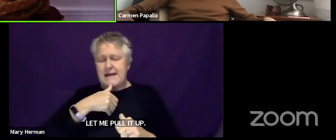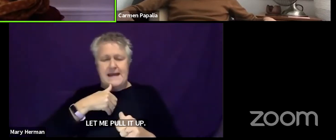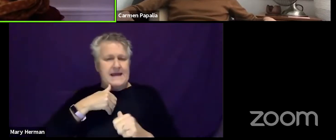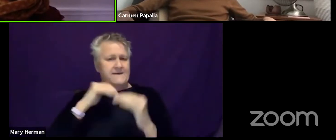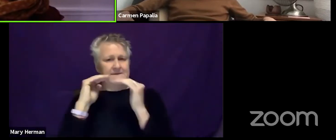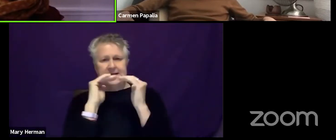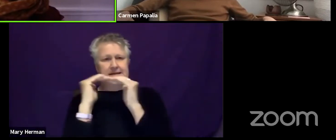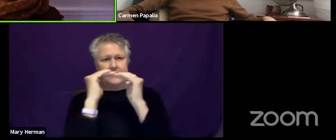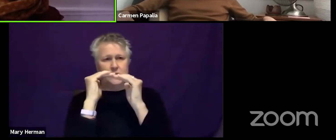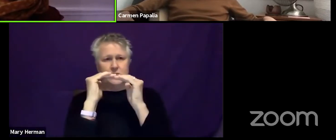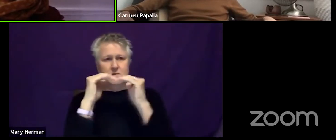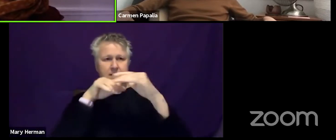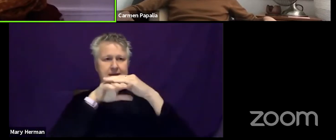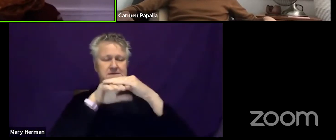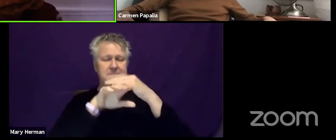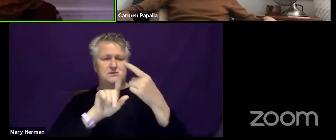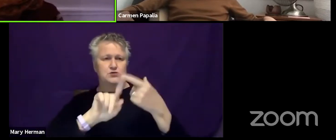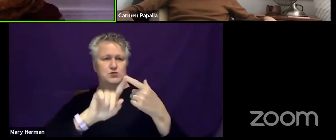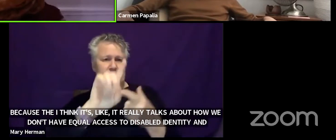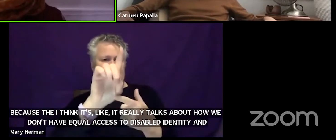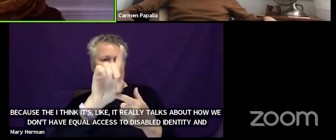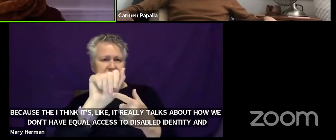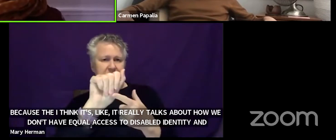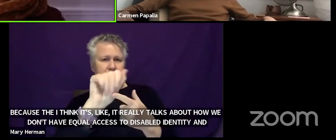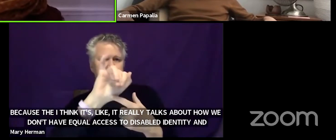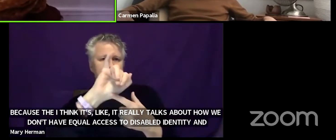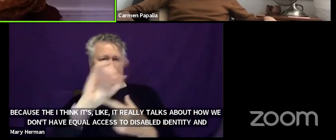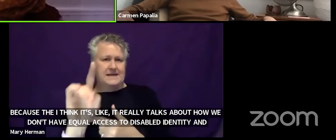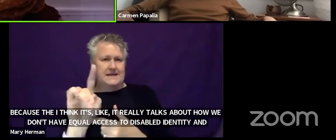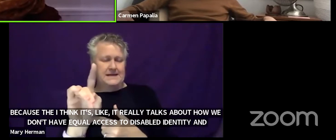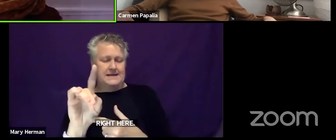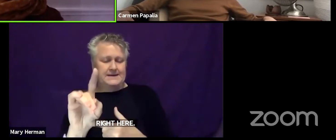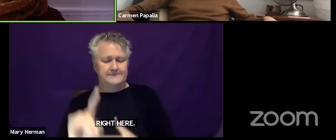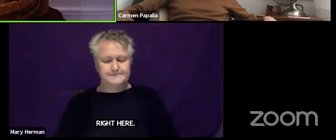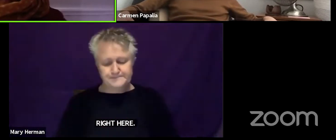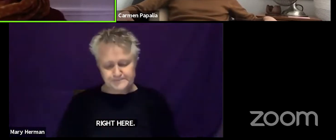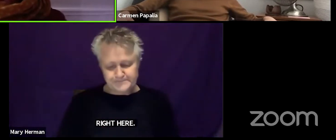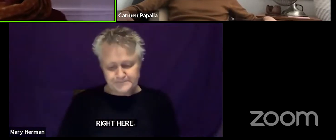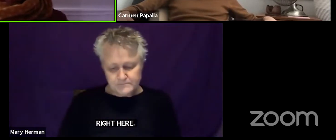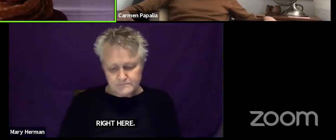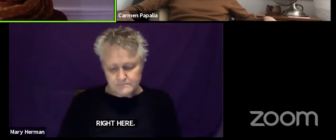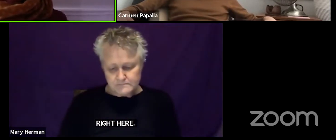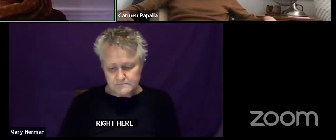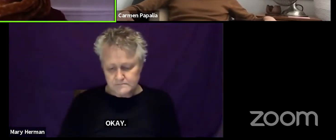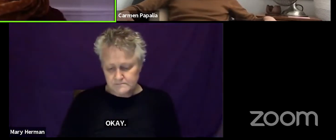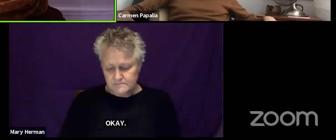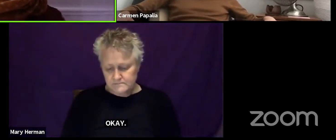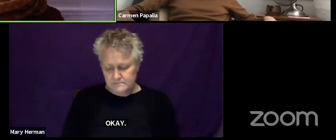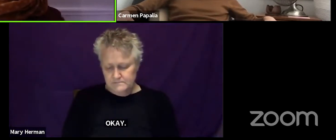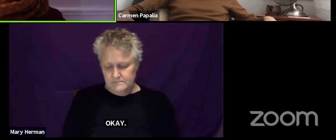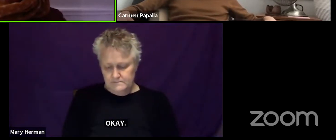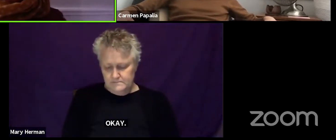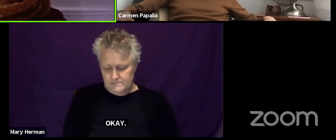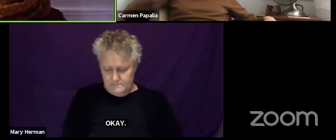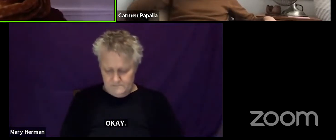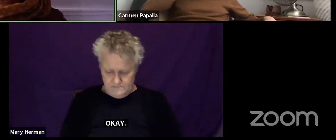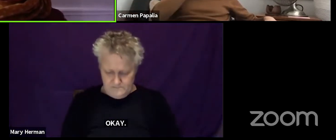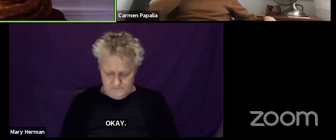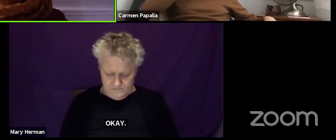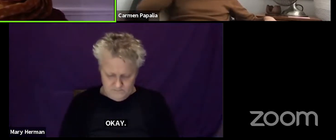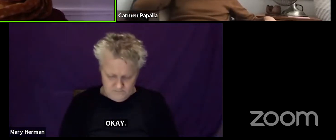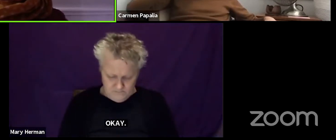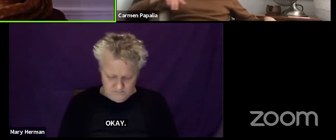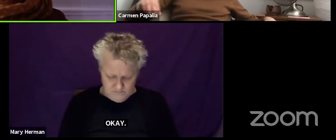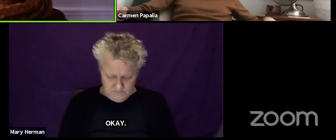Mhm. right here. Okay. So this is on it's rotations.dance. That's the